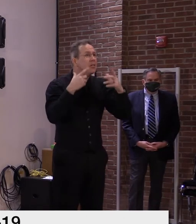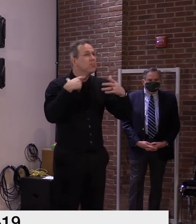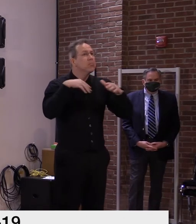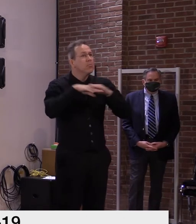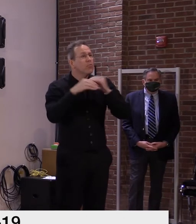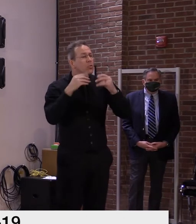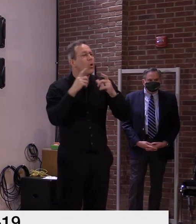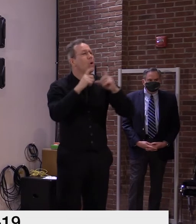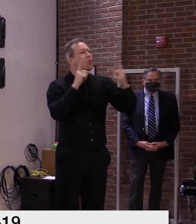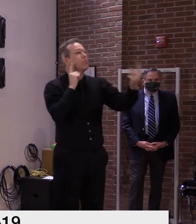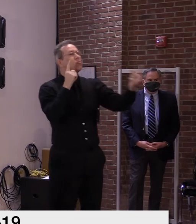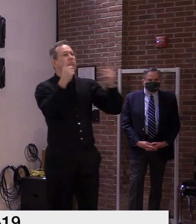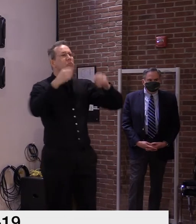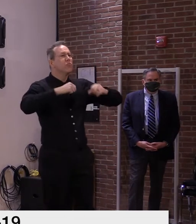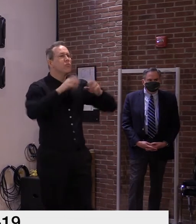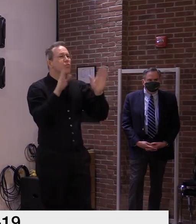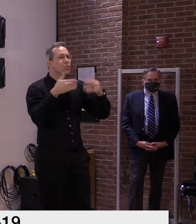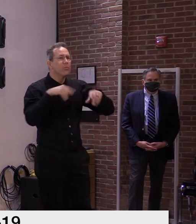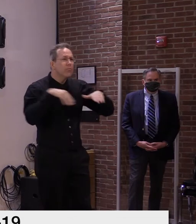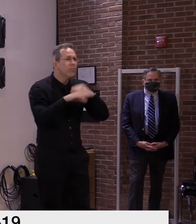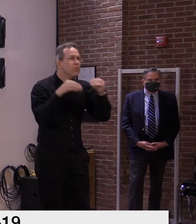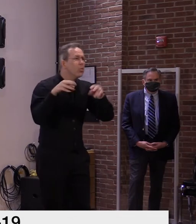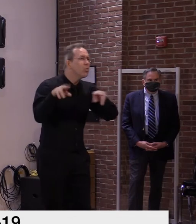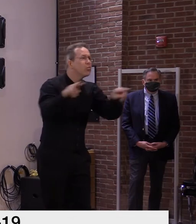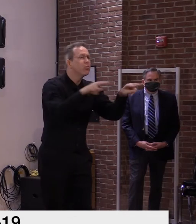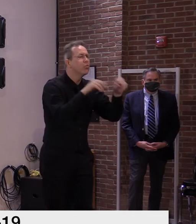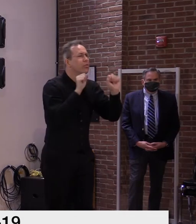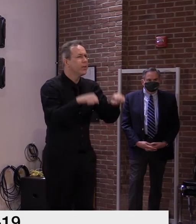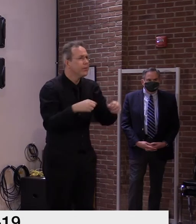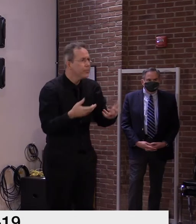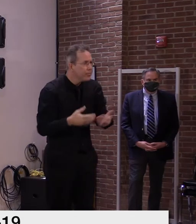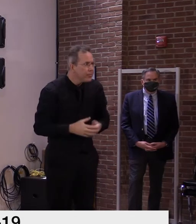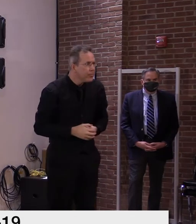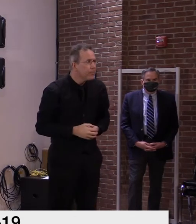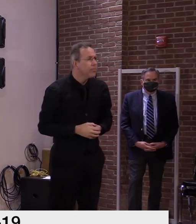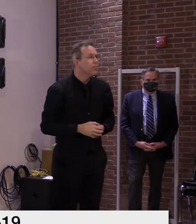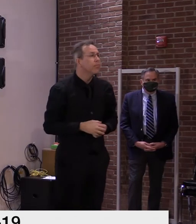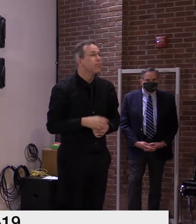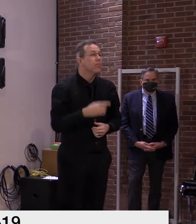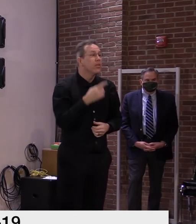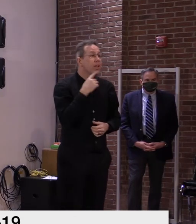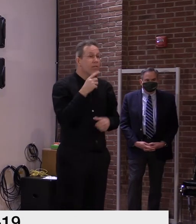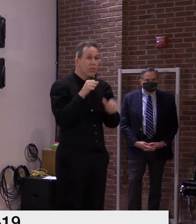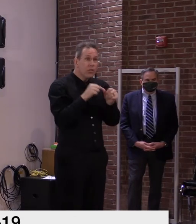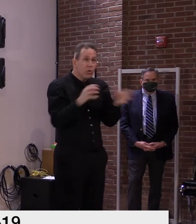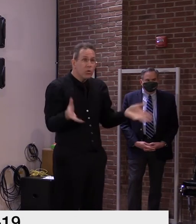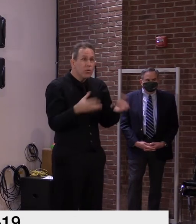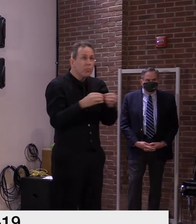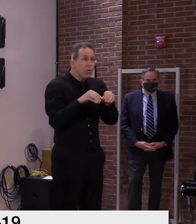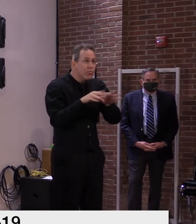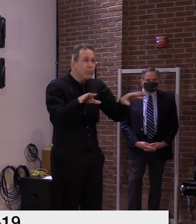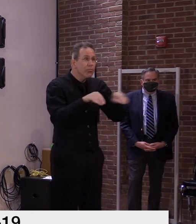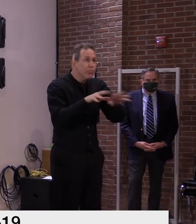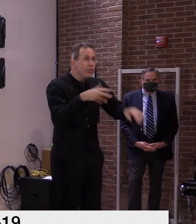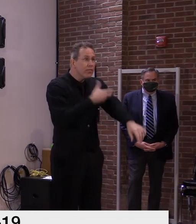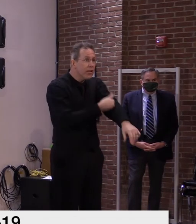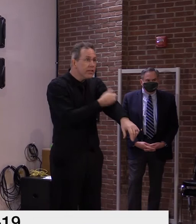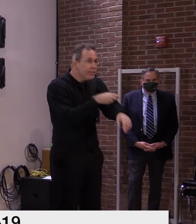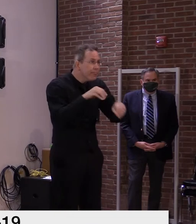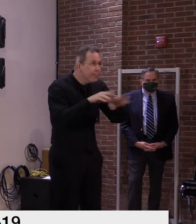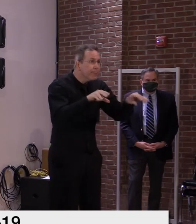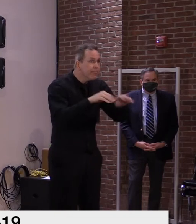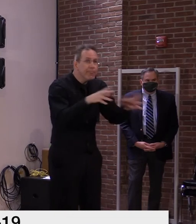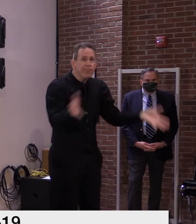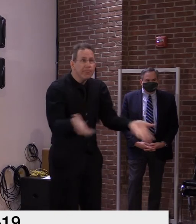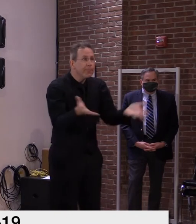a lot of the success we've seen in vaccination continues and the success we've seen in holding the virus numbers down continues